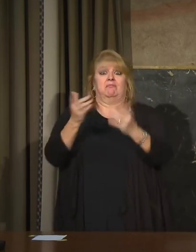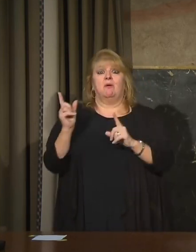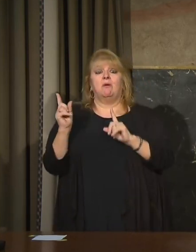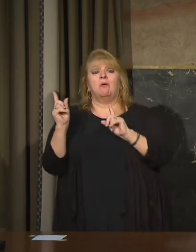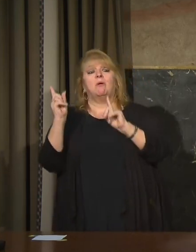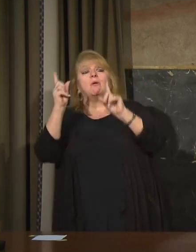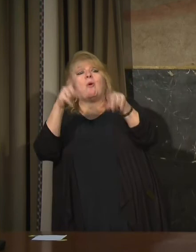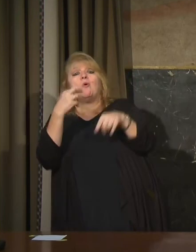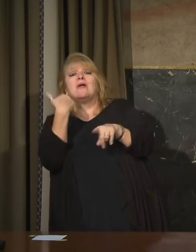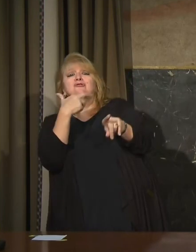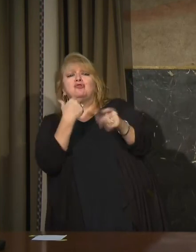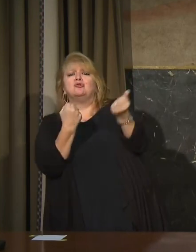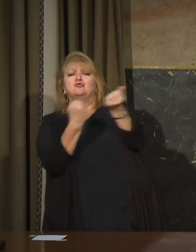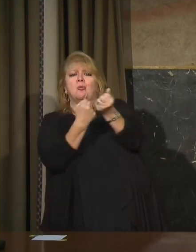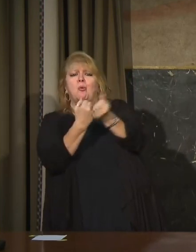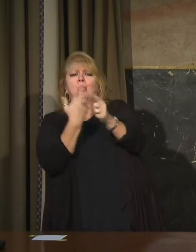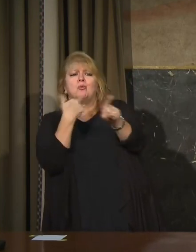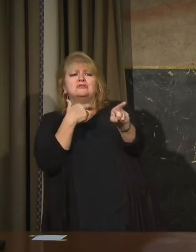the restaurant.